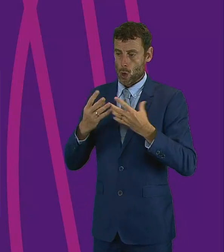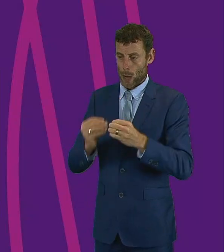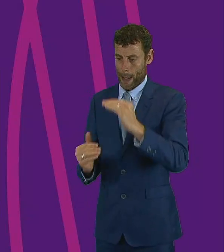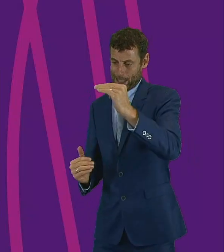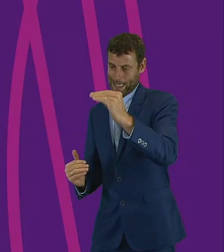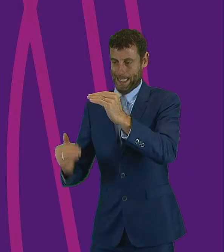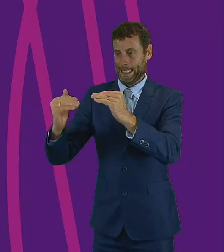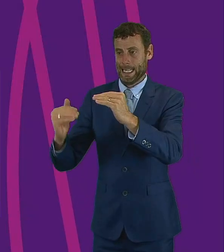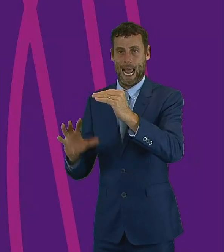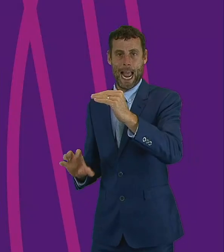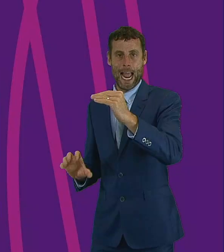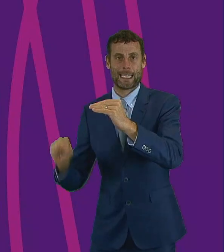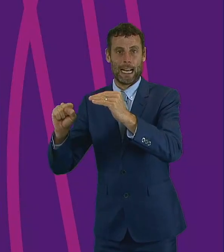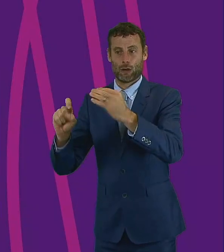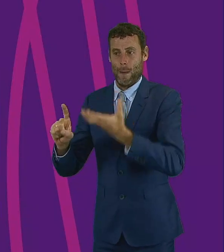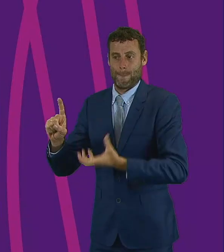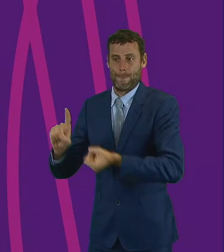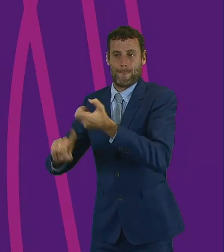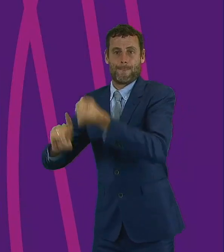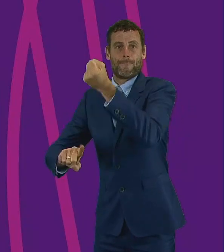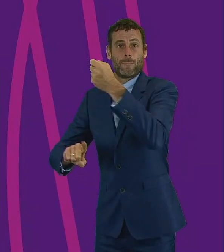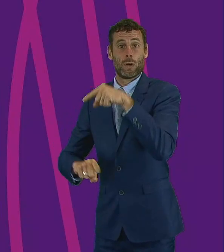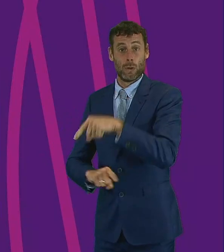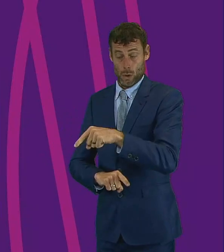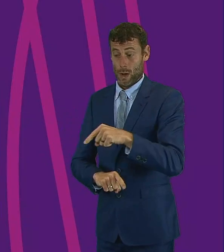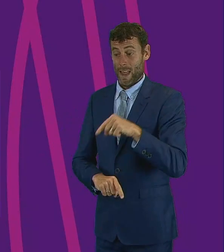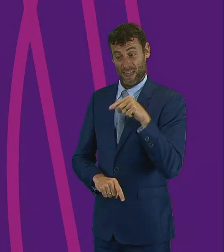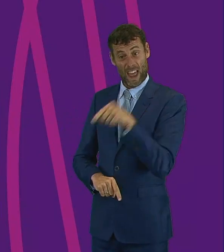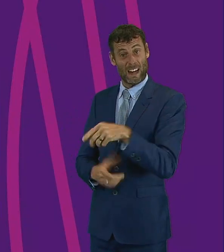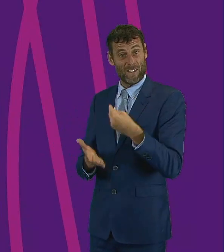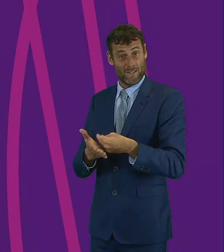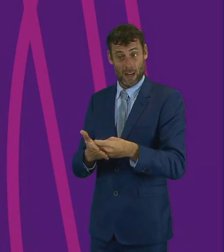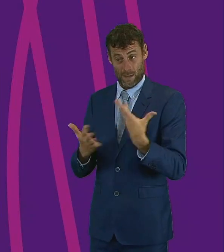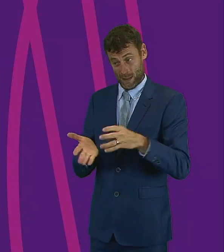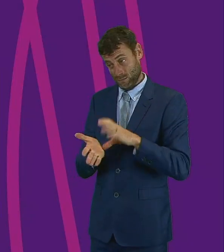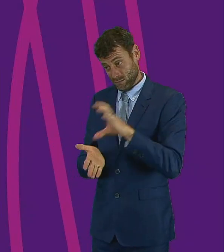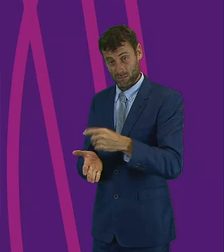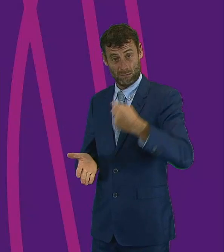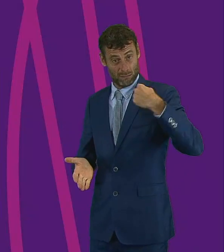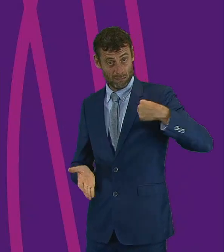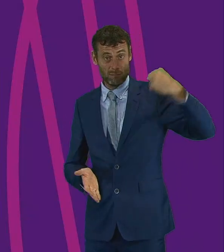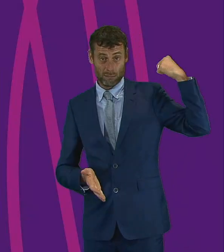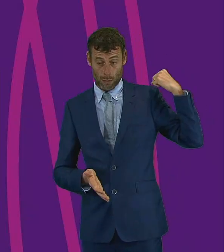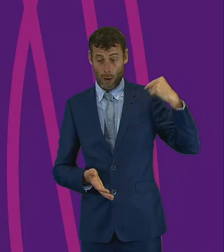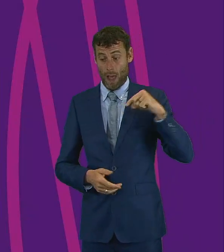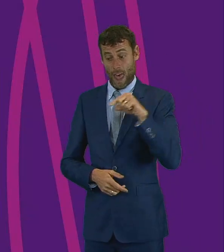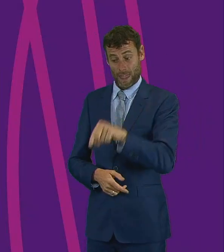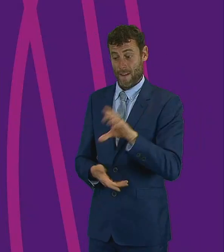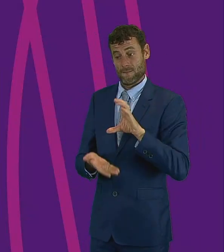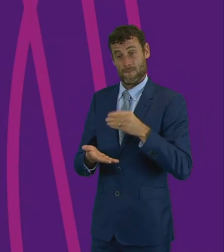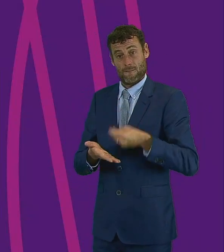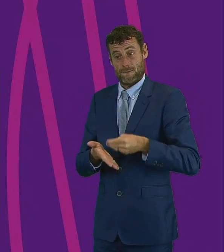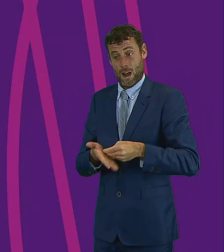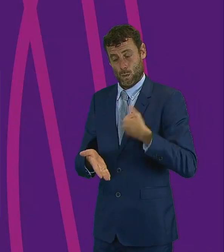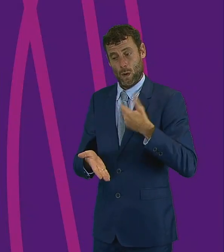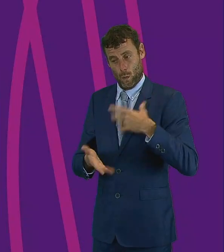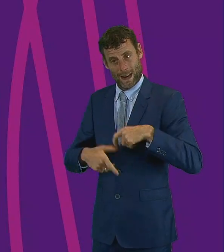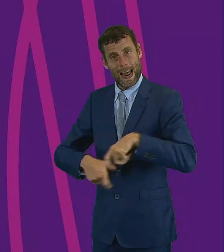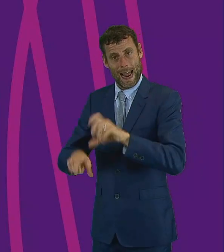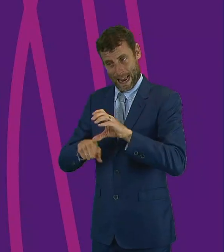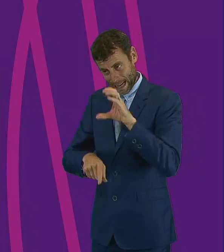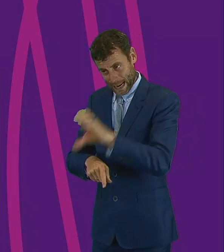directly to teachers over the past few years. So we will continue to make sure the investment is there, and we will continue to support